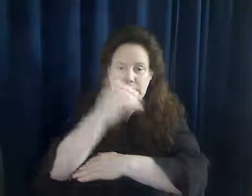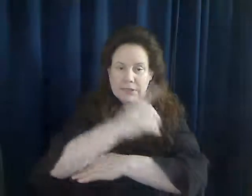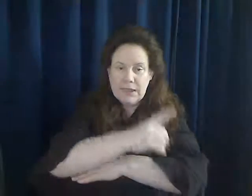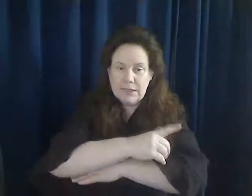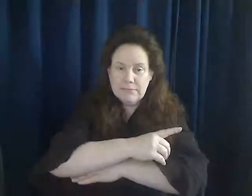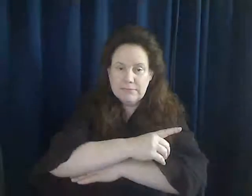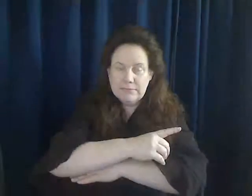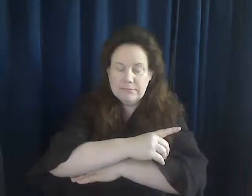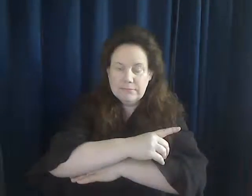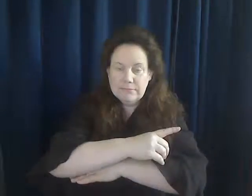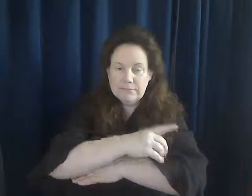Today,